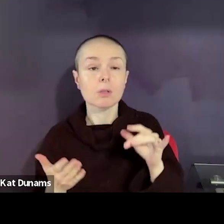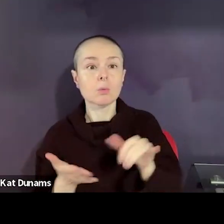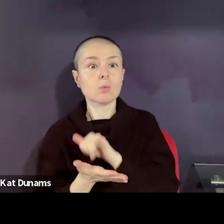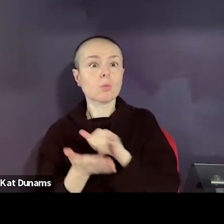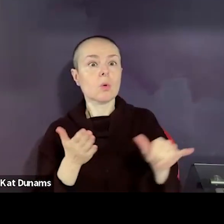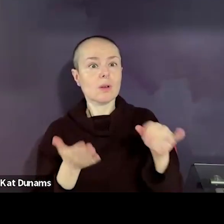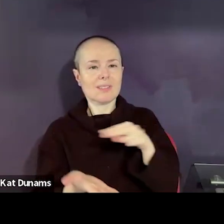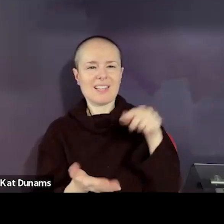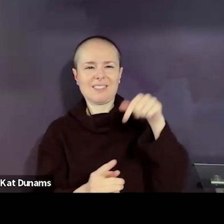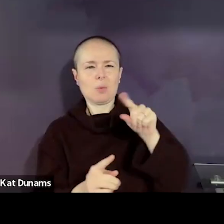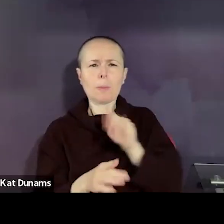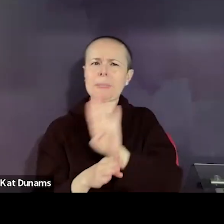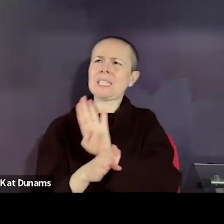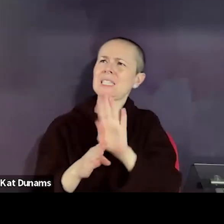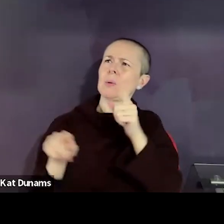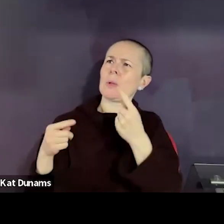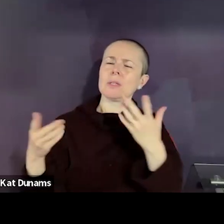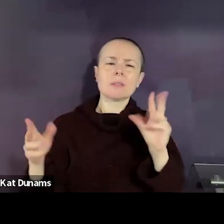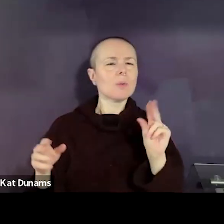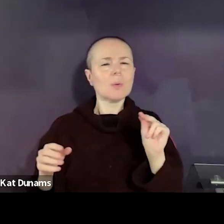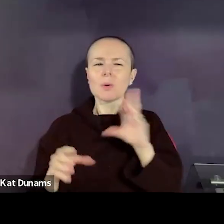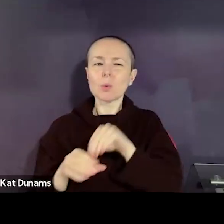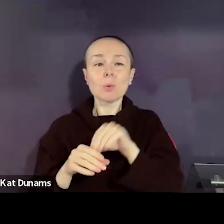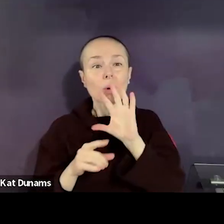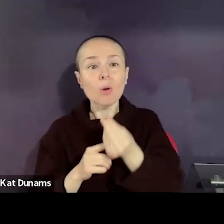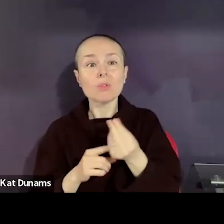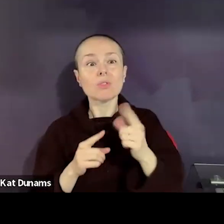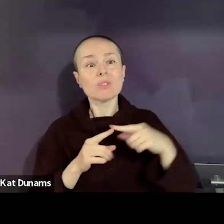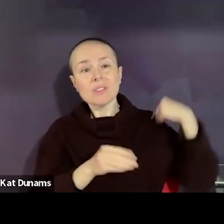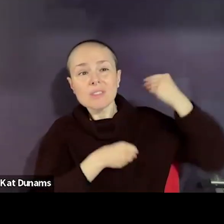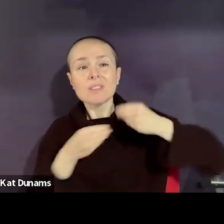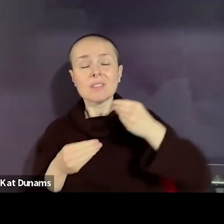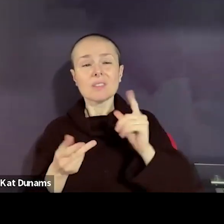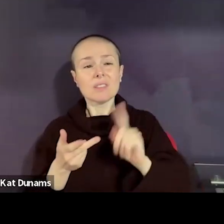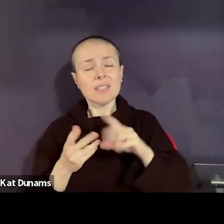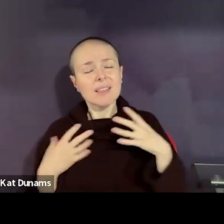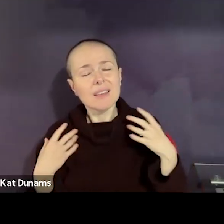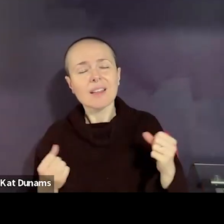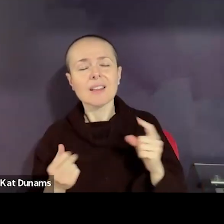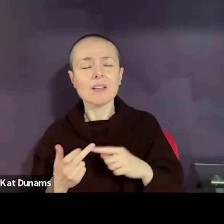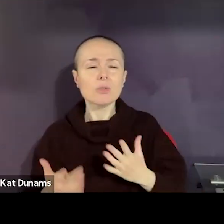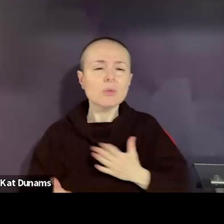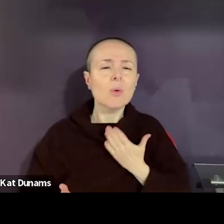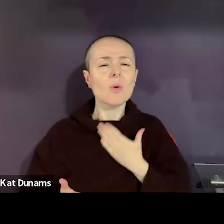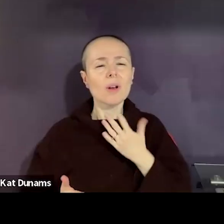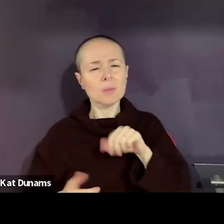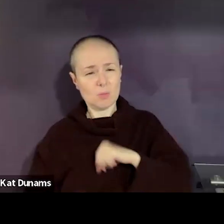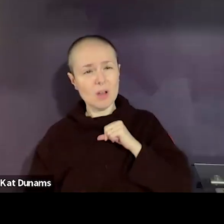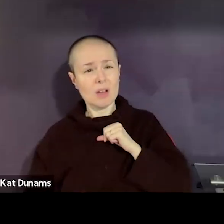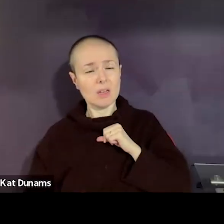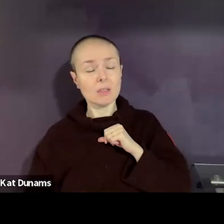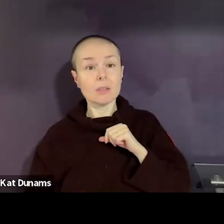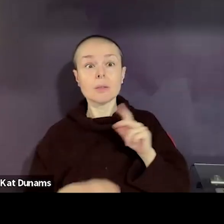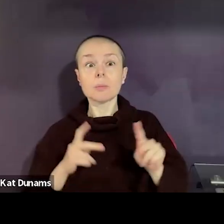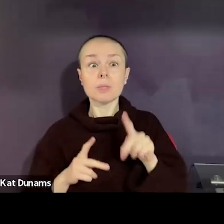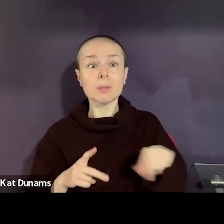an industry. It's culture, it's legacy, it's a source of healing, of joy, and of pride. And the people who make our